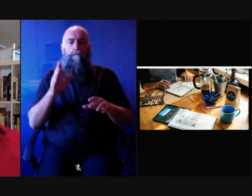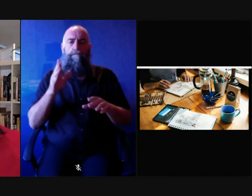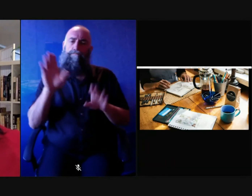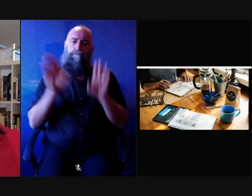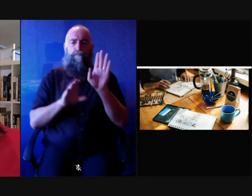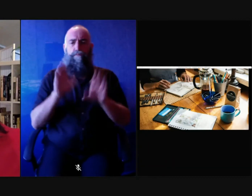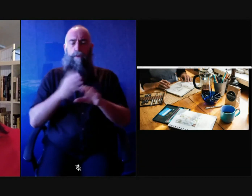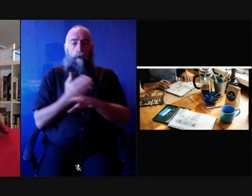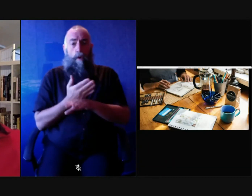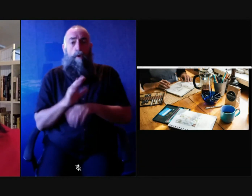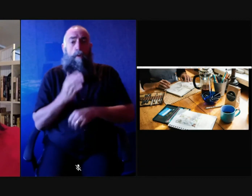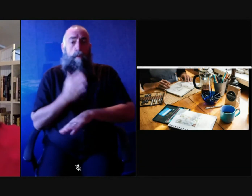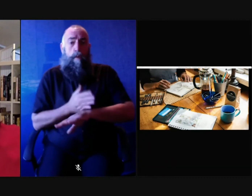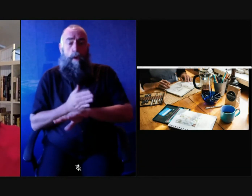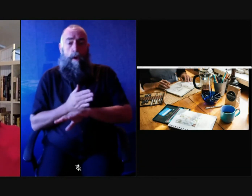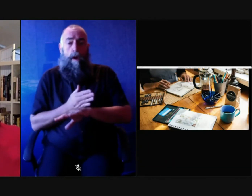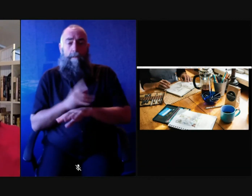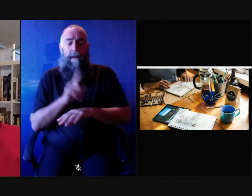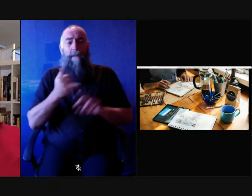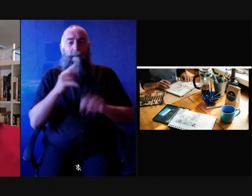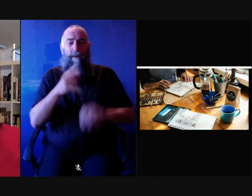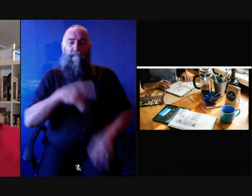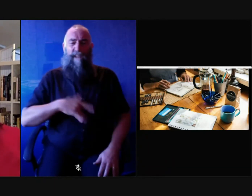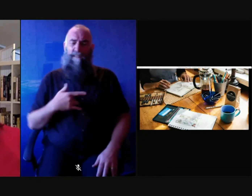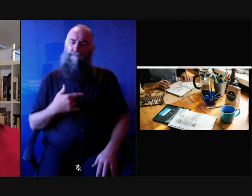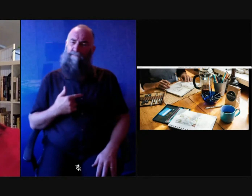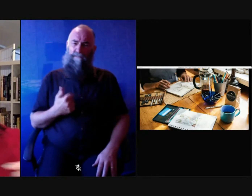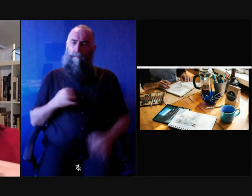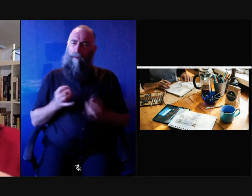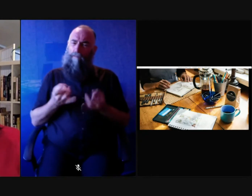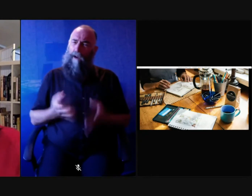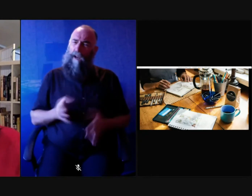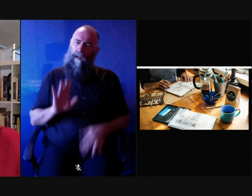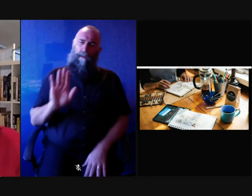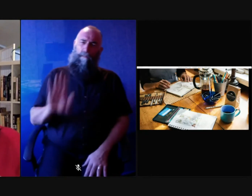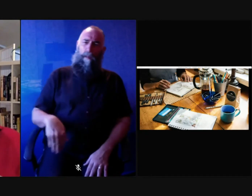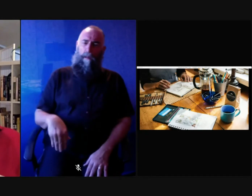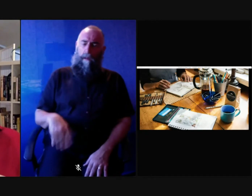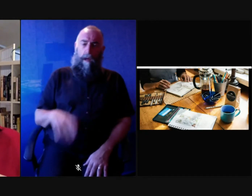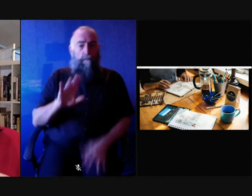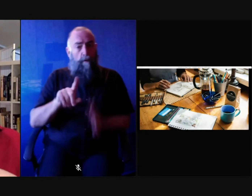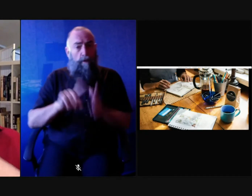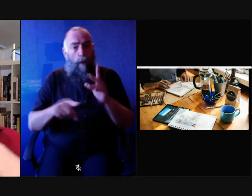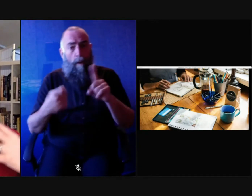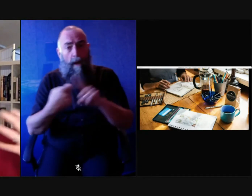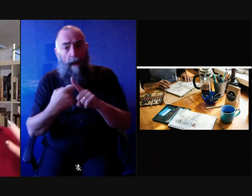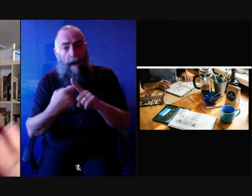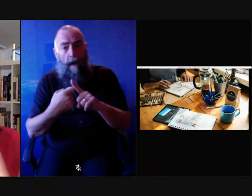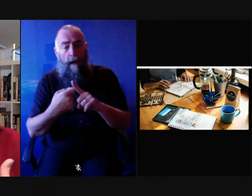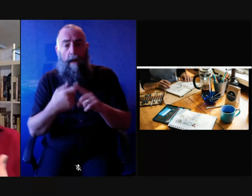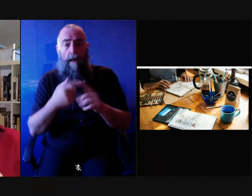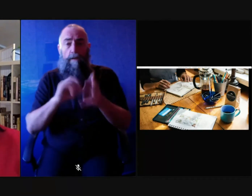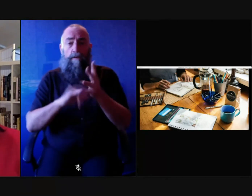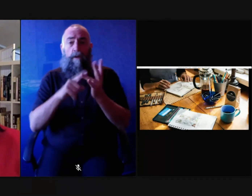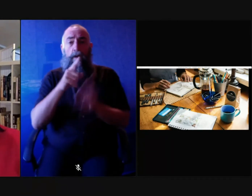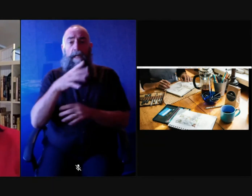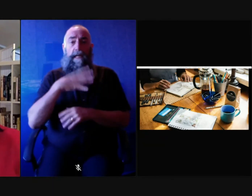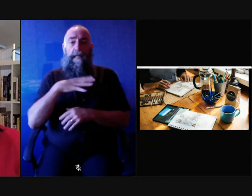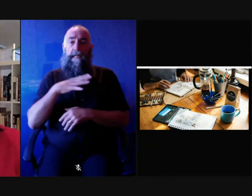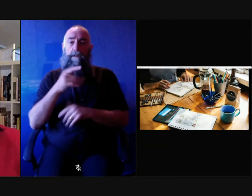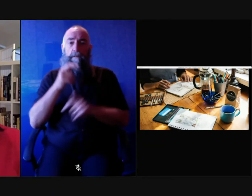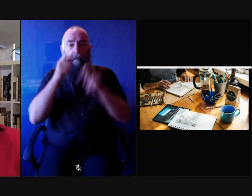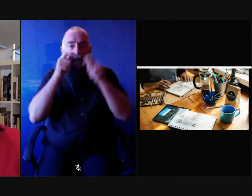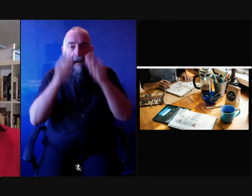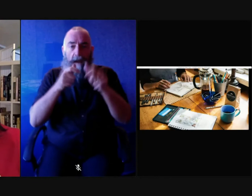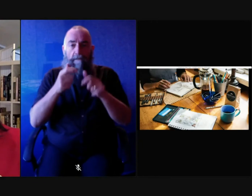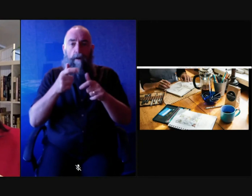you're up to it, that's okay. But it's important to make sure that you are taking care of yourself creatively